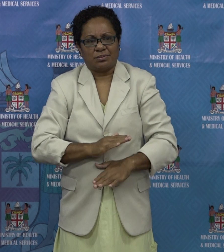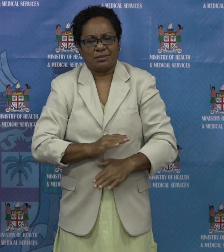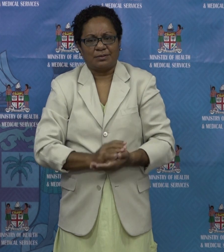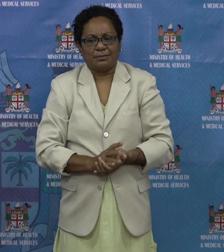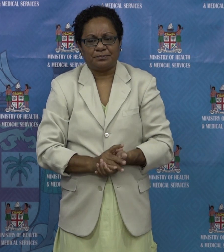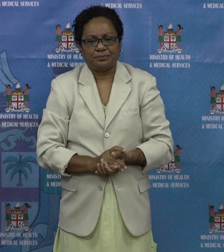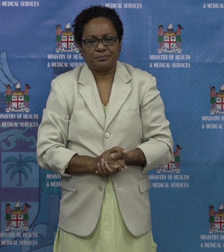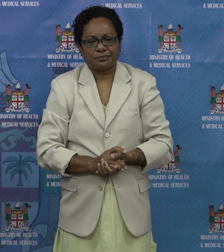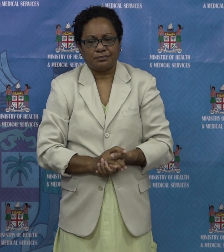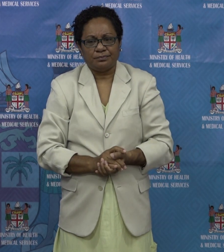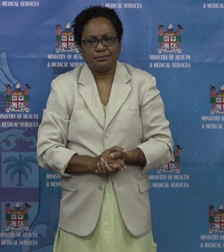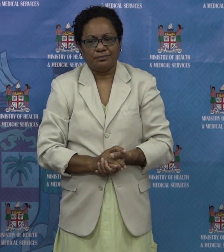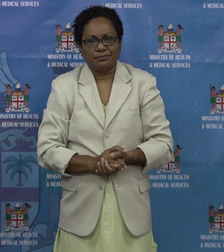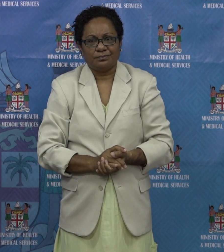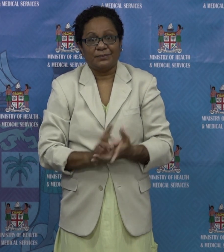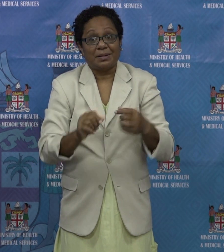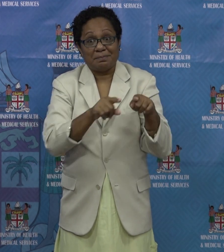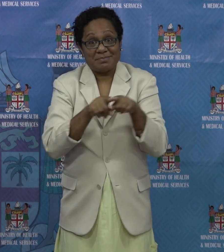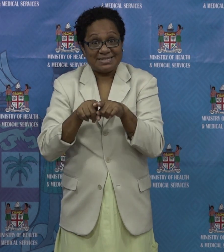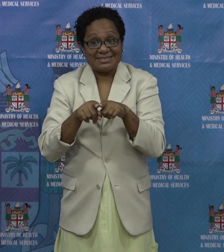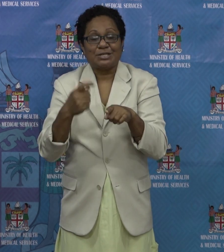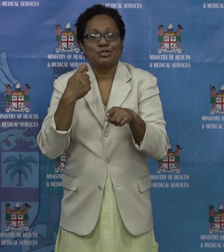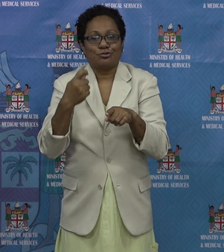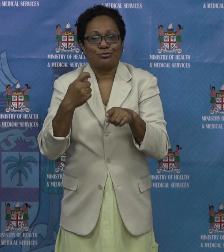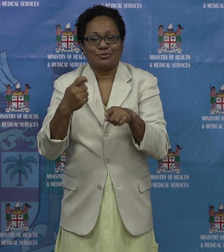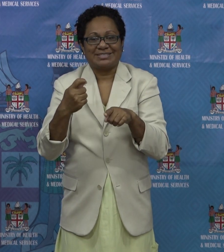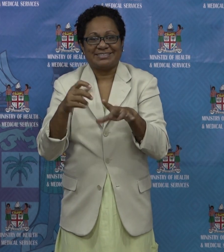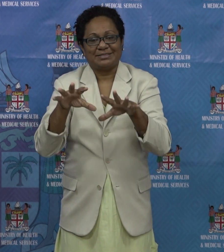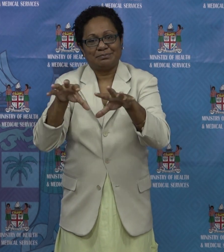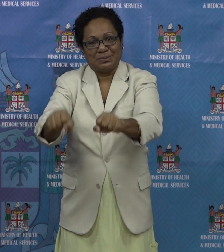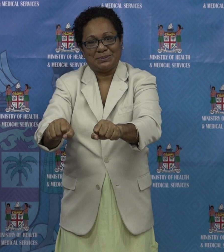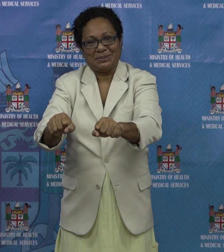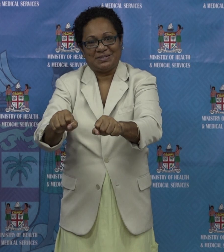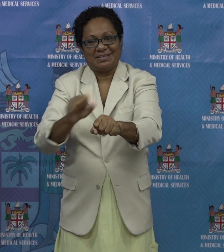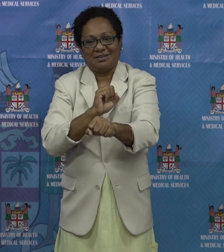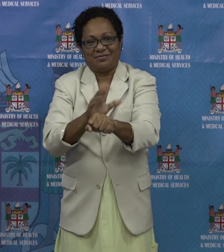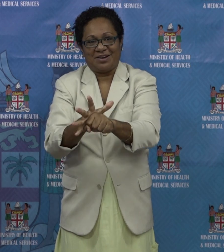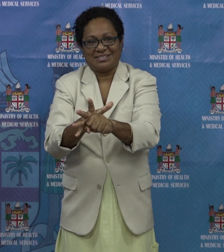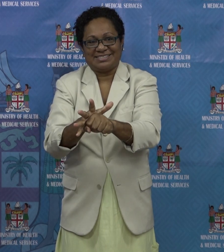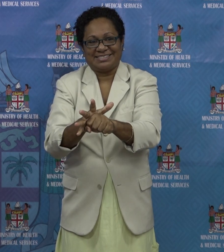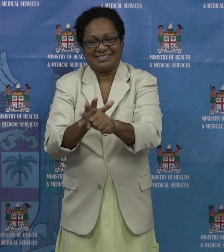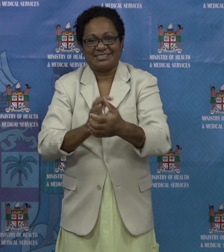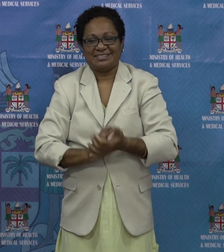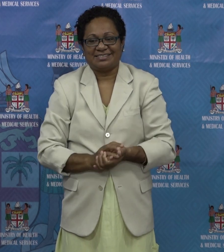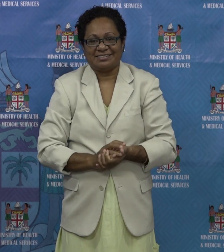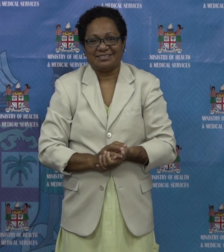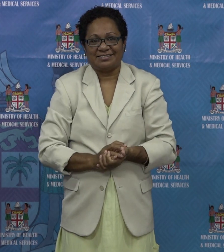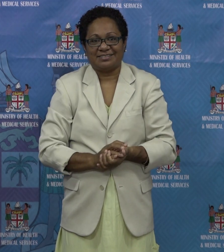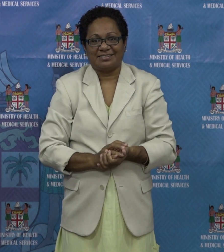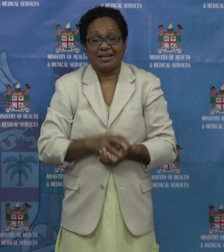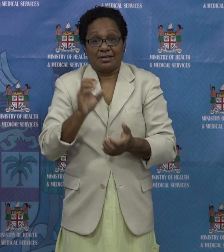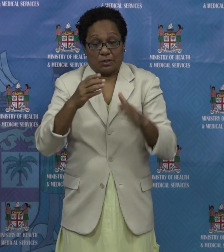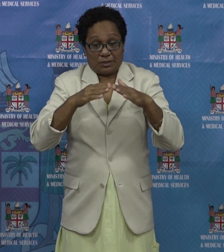strategy that we are moving closer and closer to being COVID contained. So at the end of the day, the